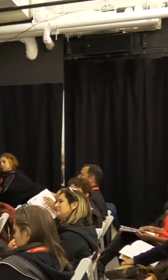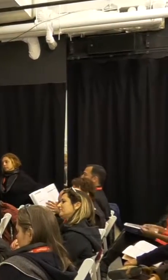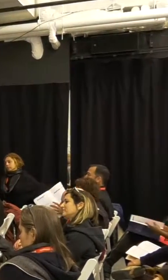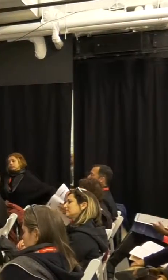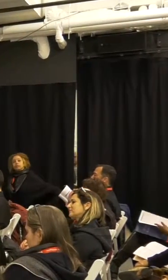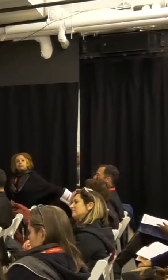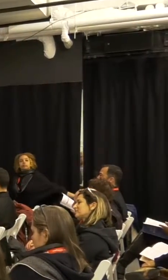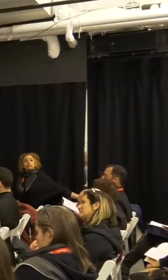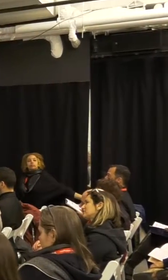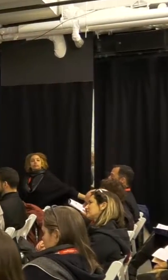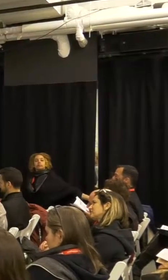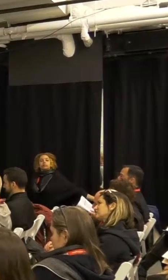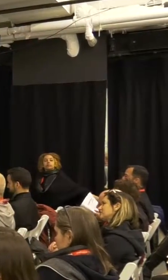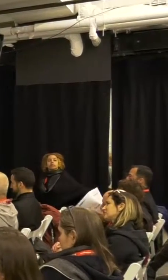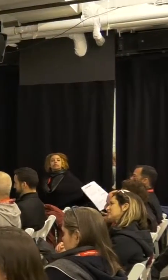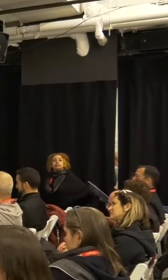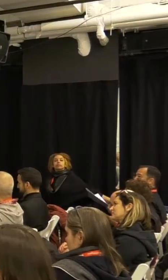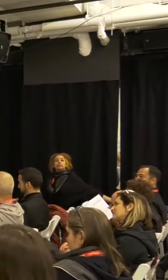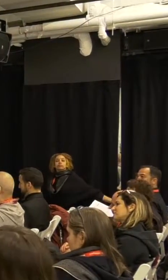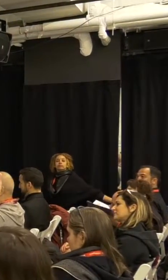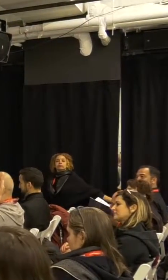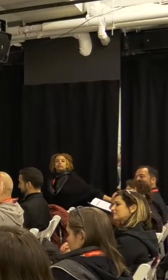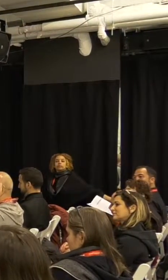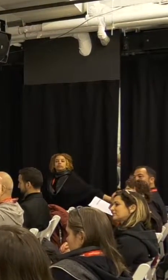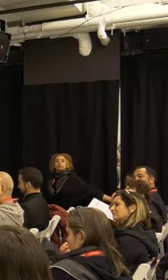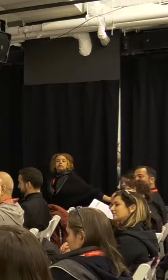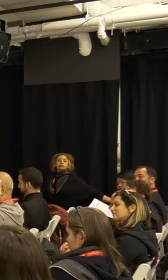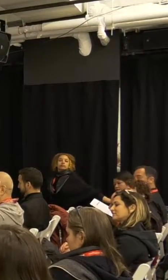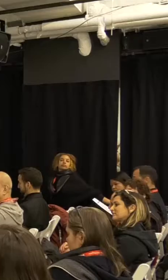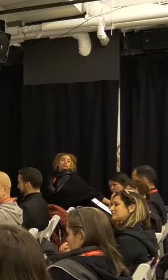Welcome. Do we have any dance presenters?